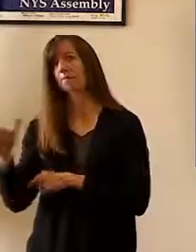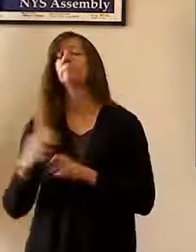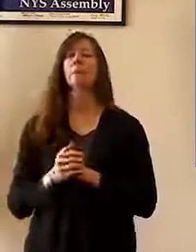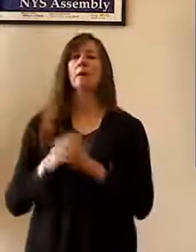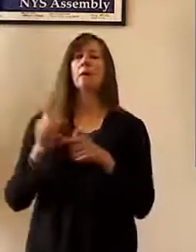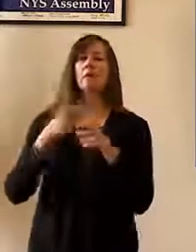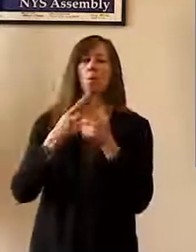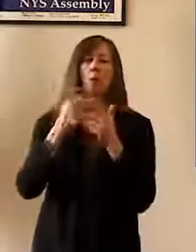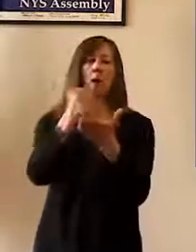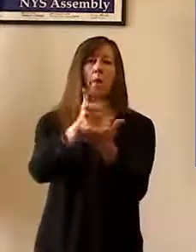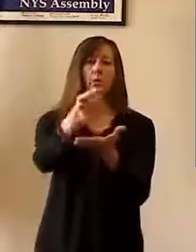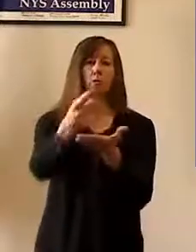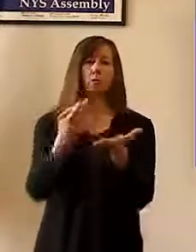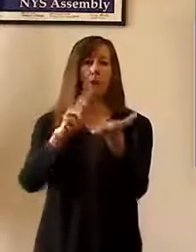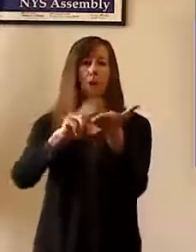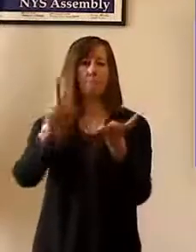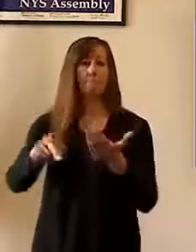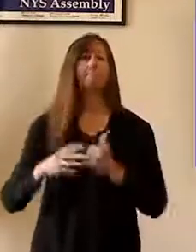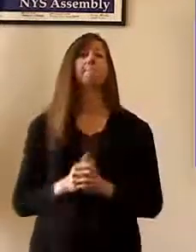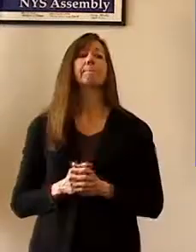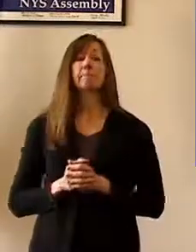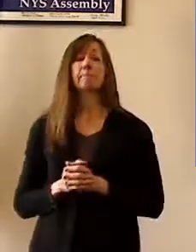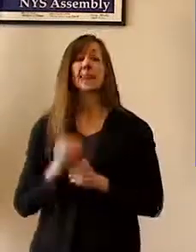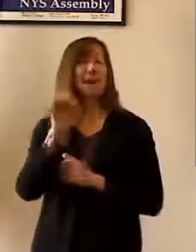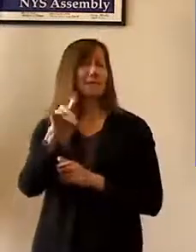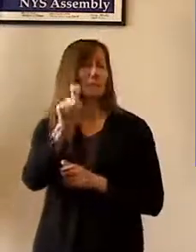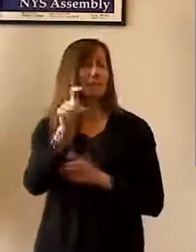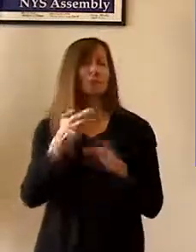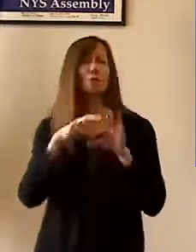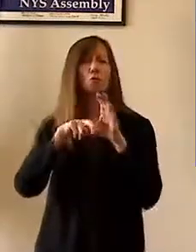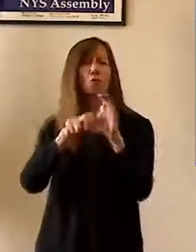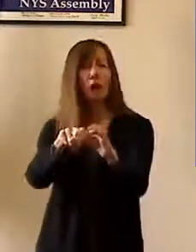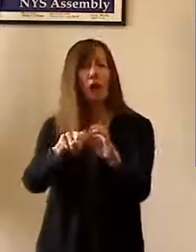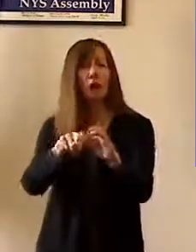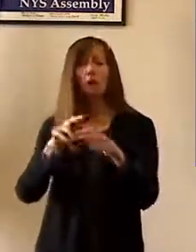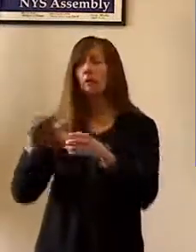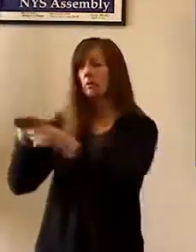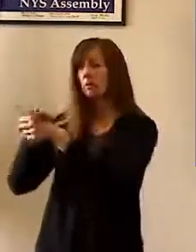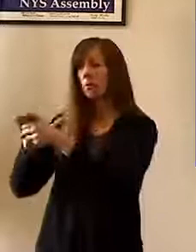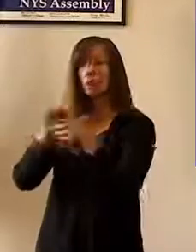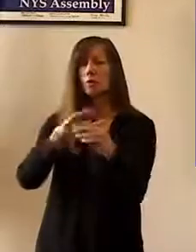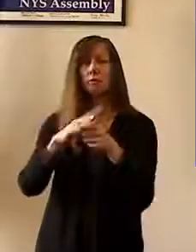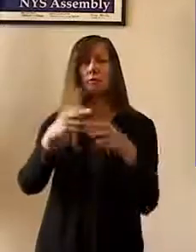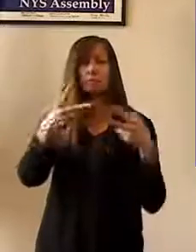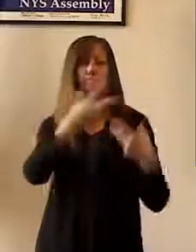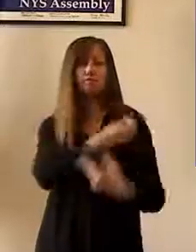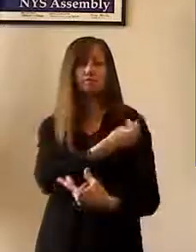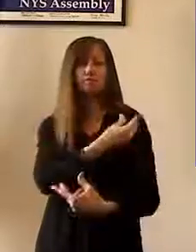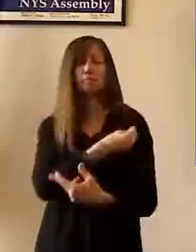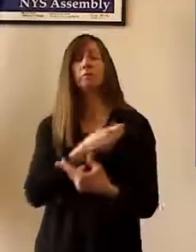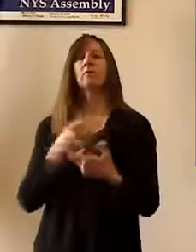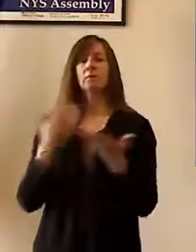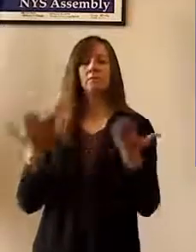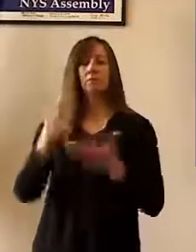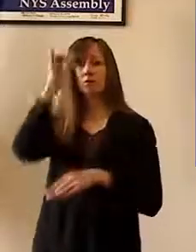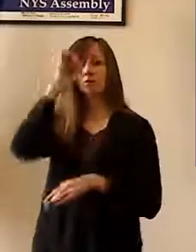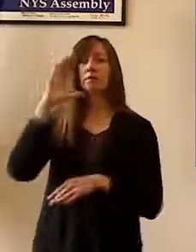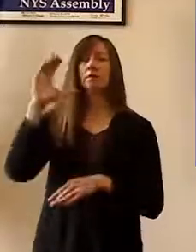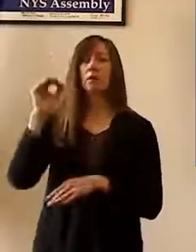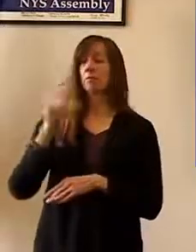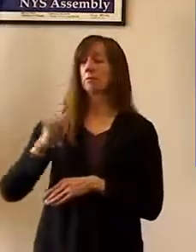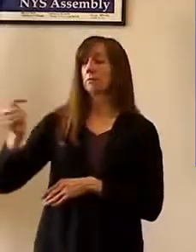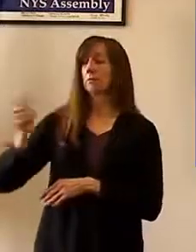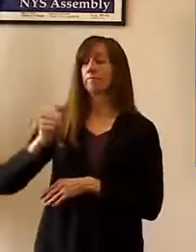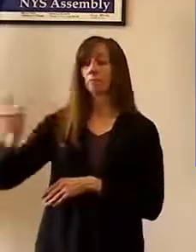with you. Additionally, if you need a ride to one of our locations, remember the county transit system is providing a